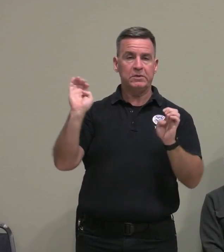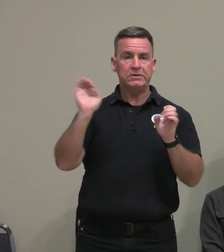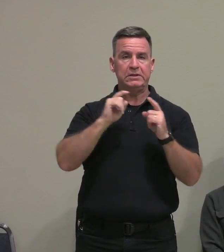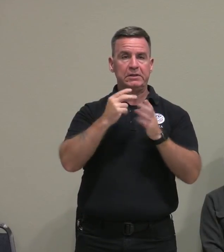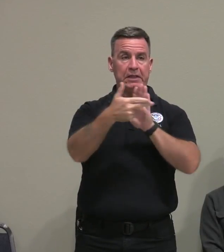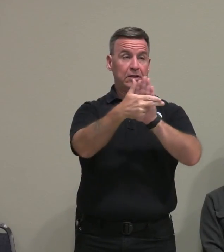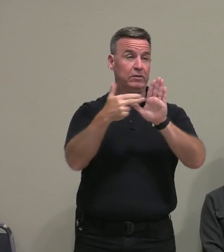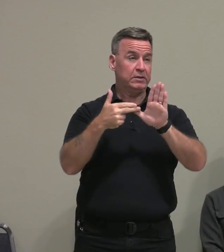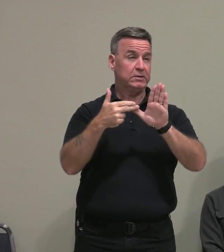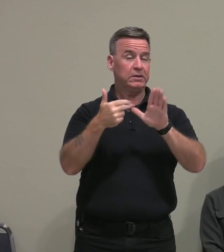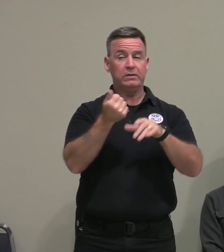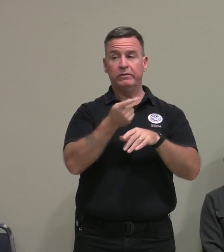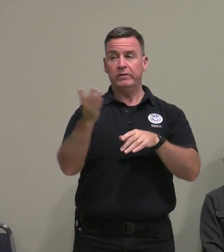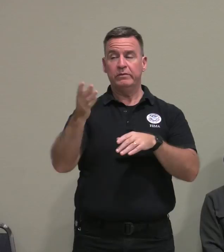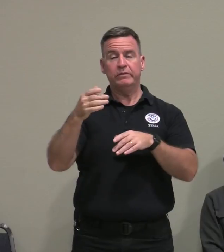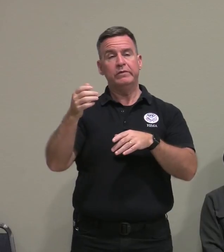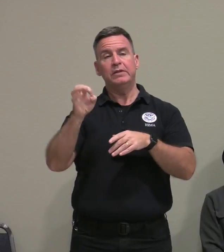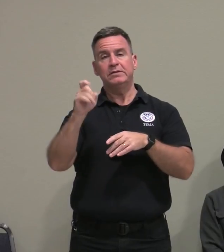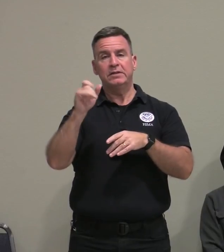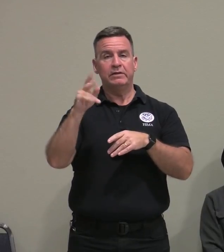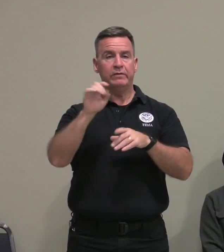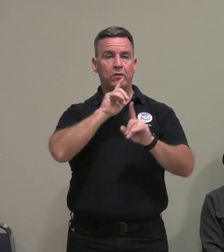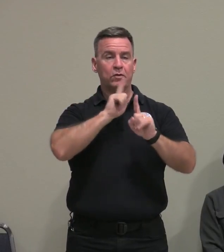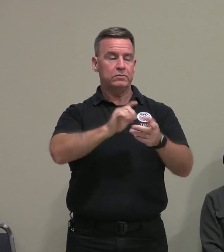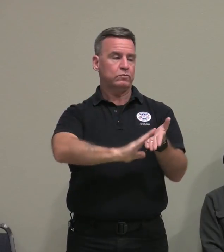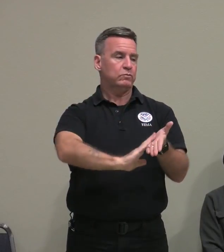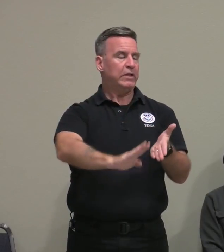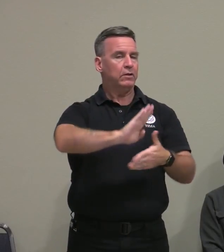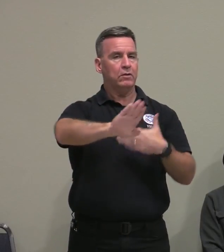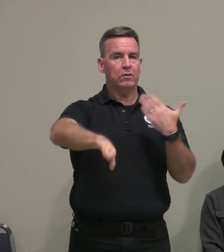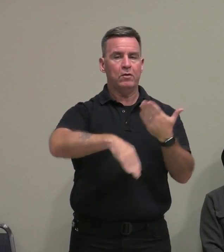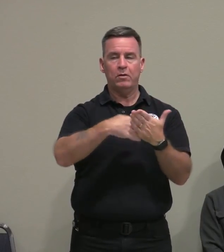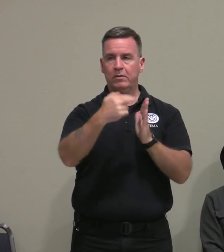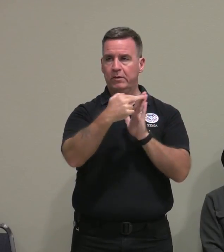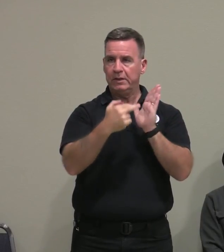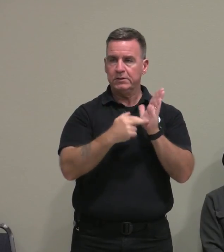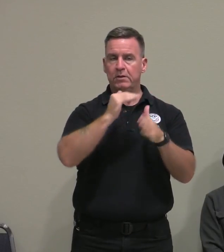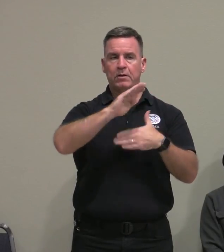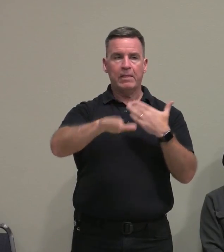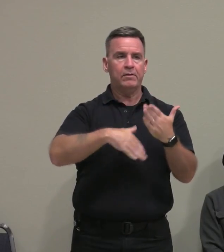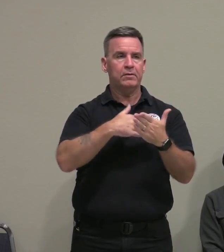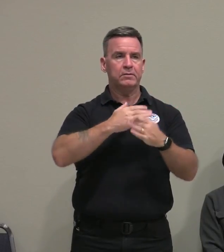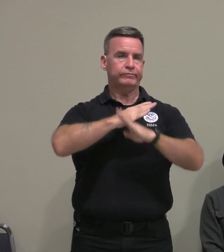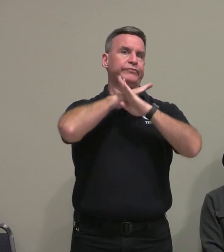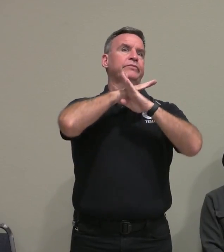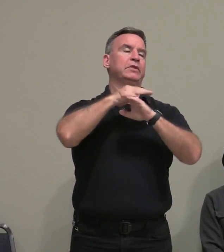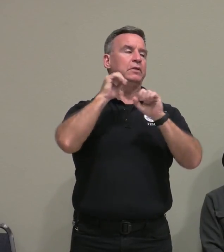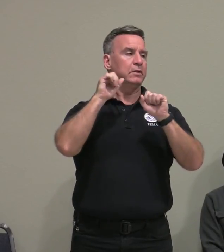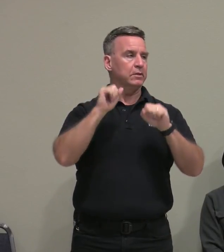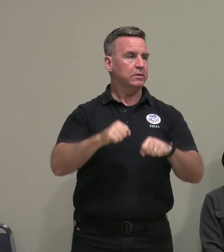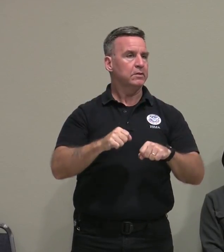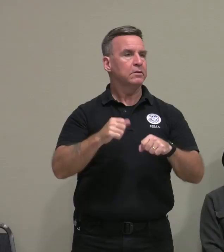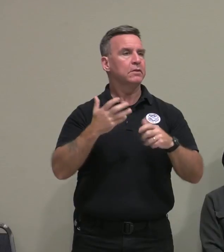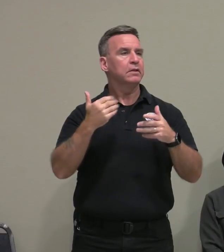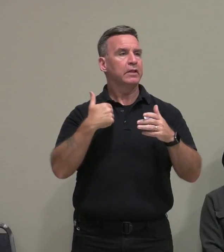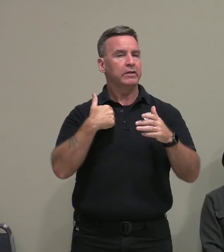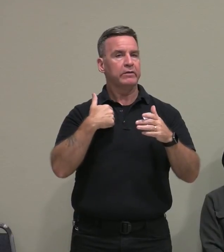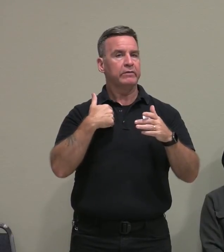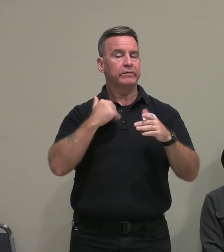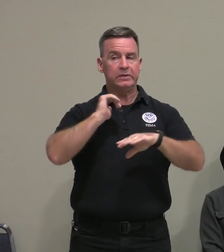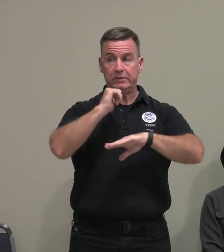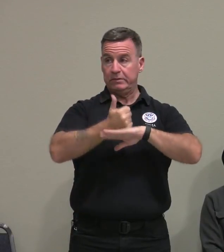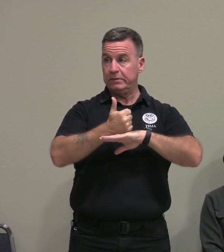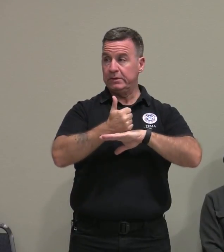declaration and a number of executive orders, waived all the regulations, all the impediments that could possibly be in